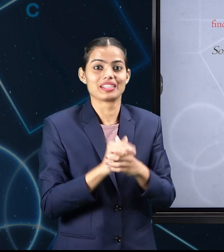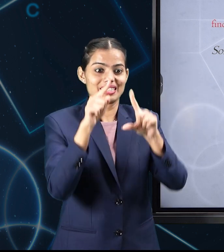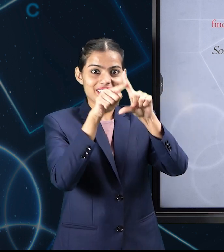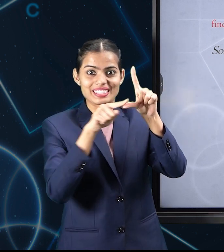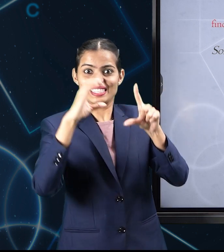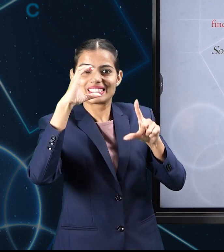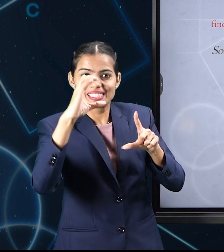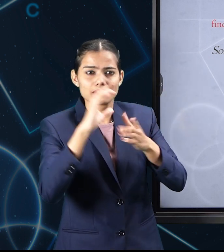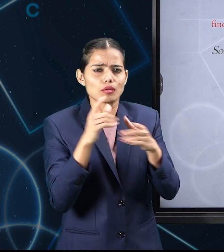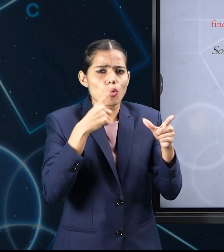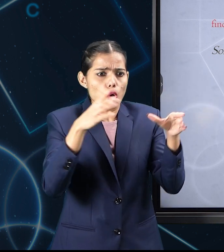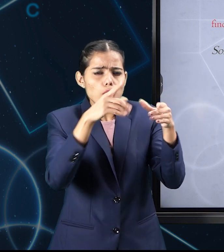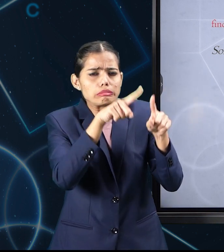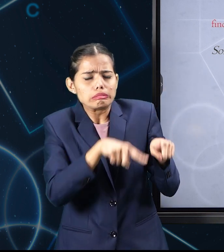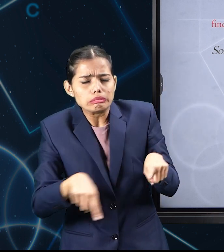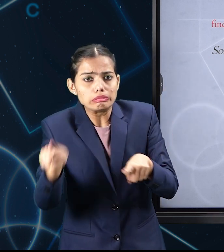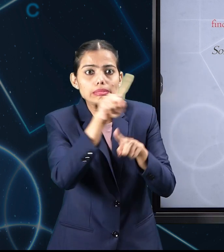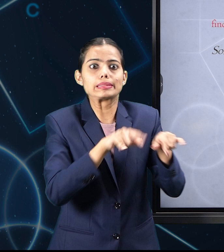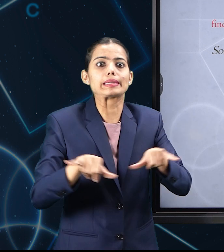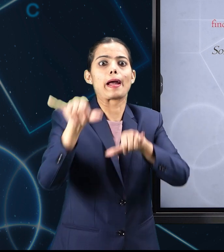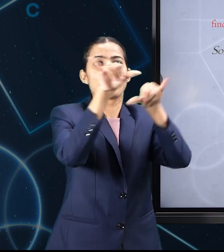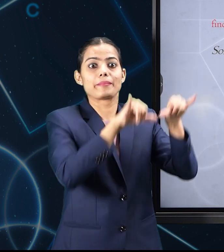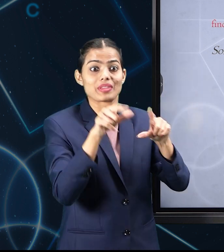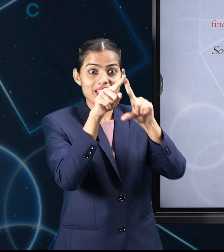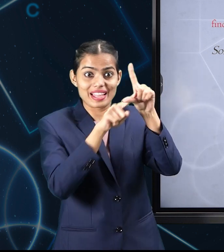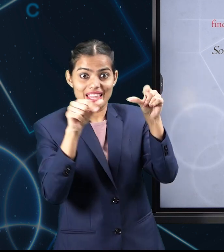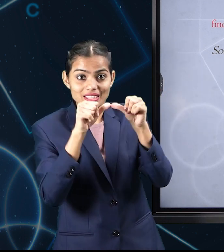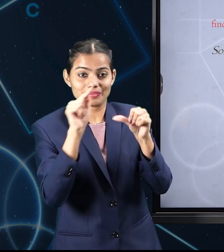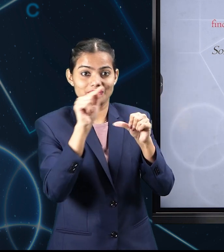angle C is common. Angle A is equal to CED.